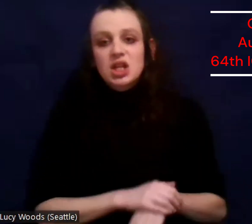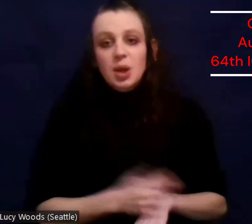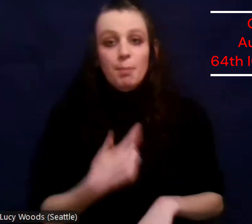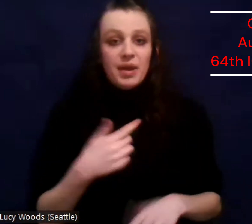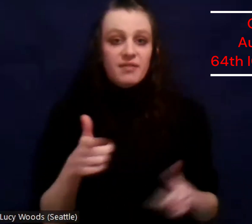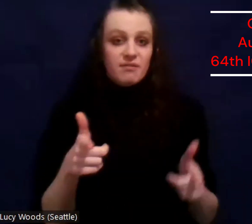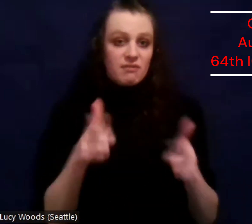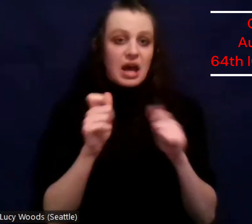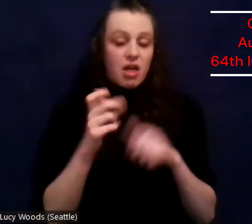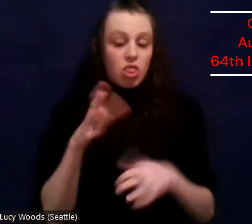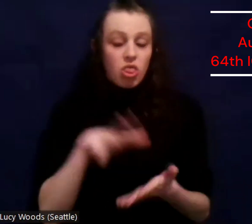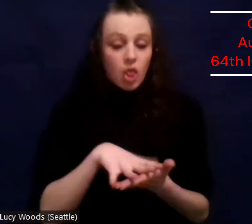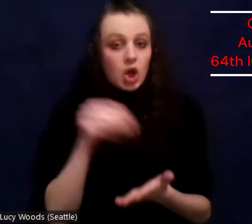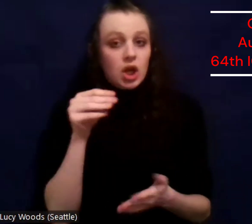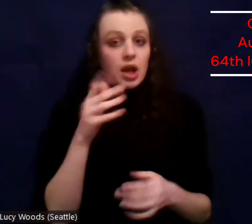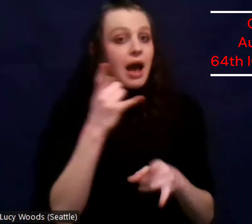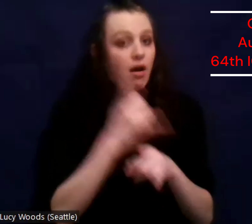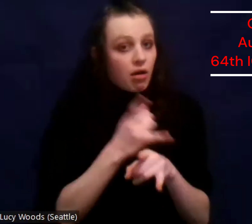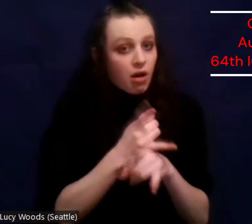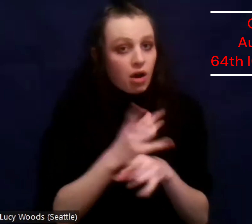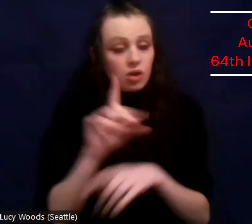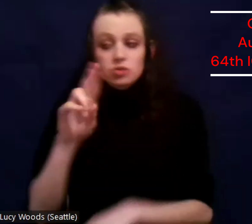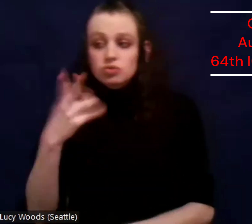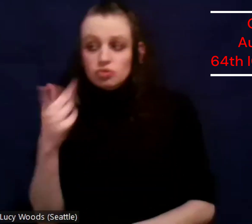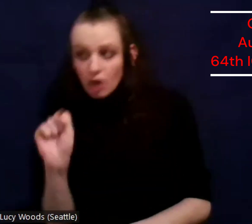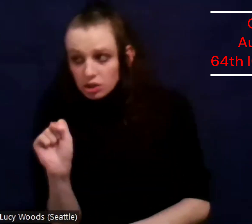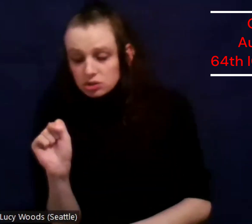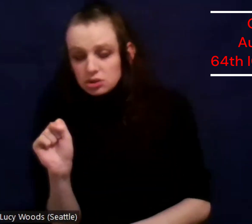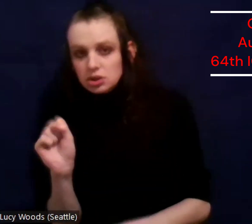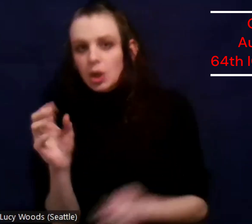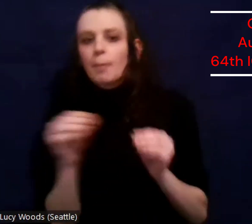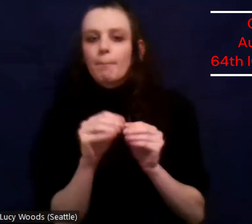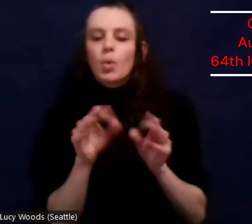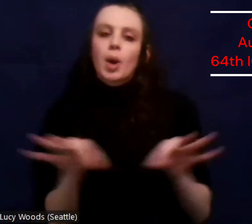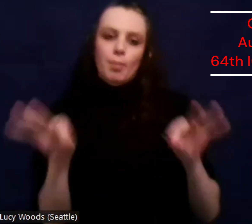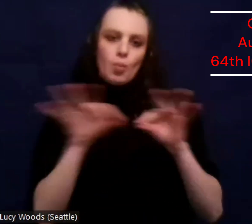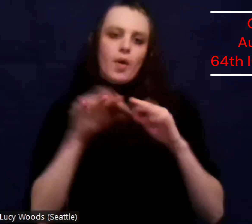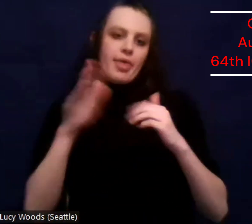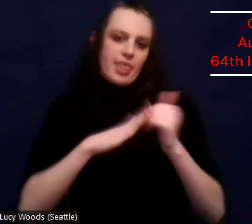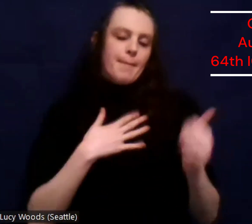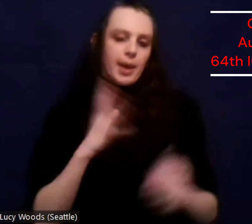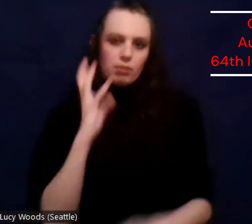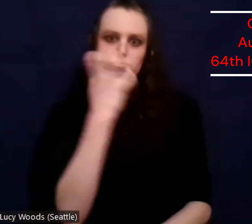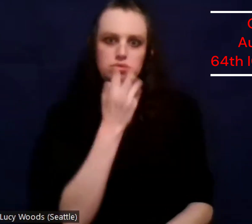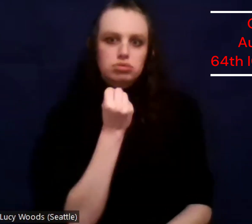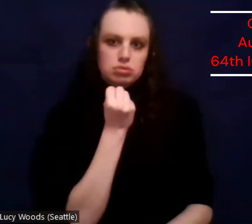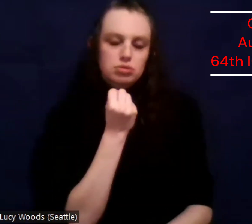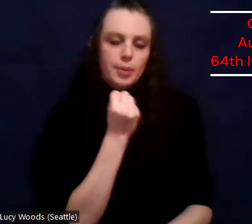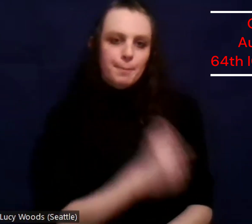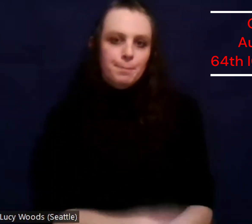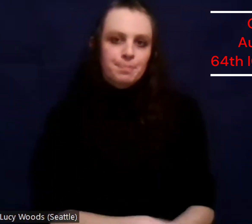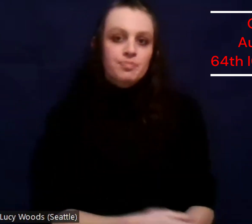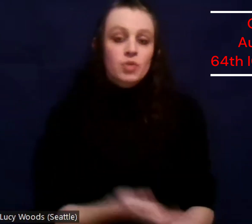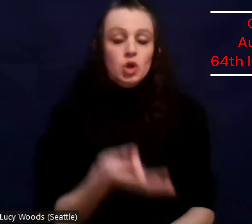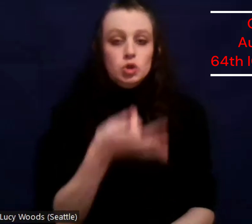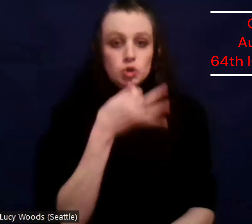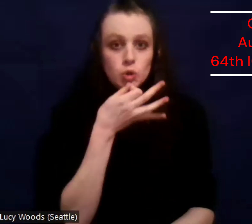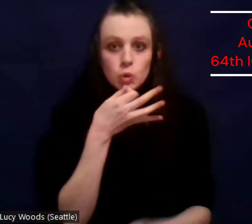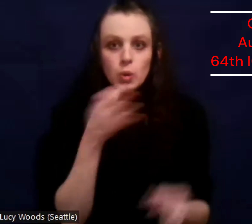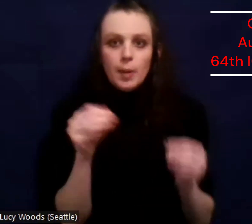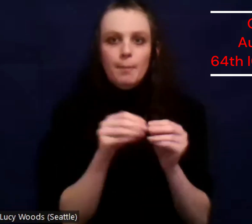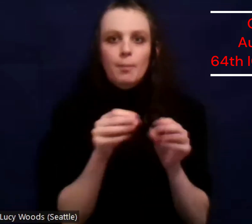alcohol and drugs were more important to me than my passions, and soon was going to become more important to me